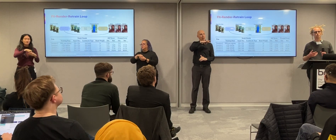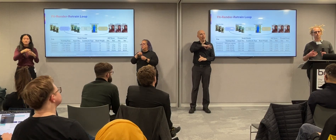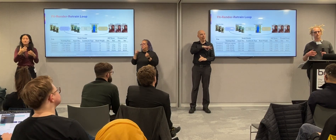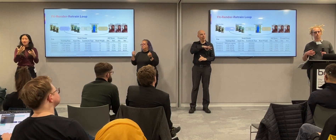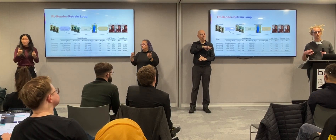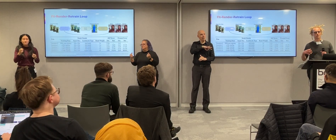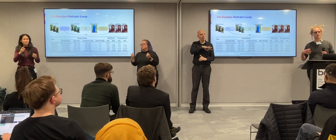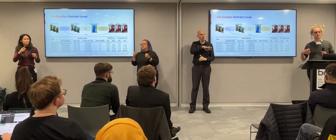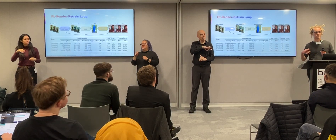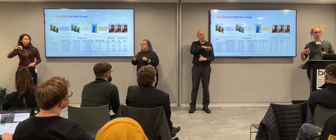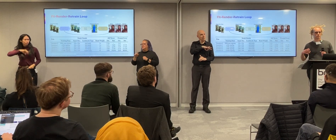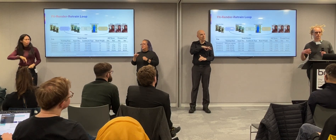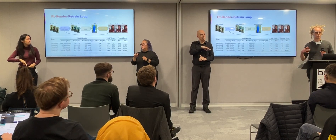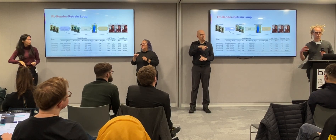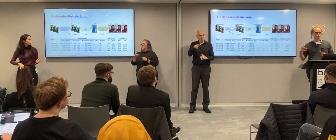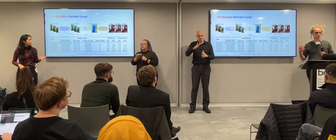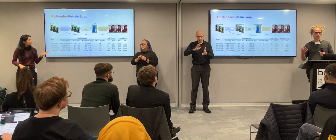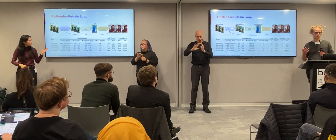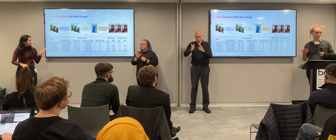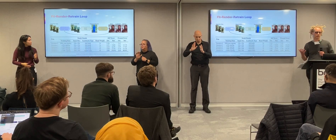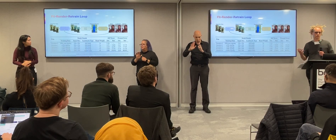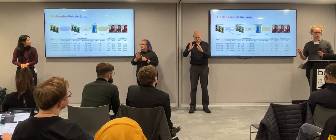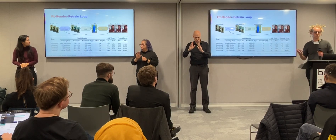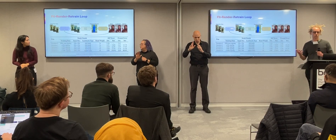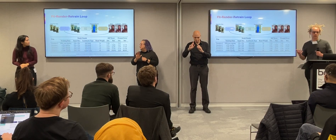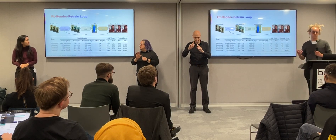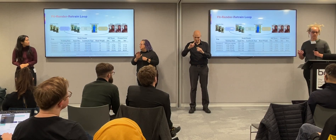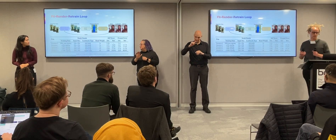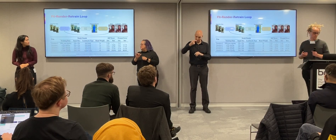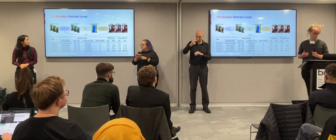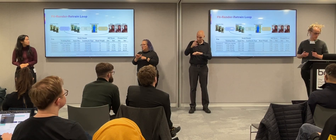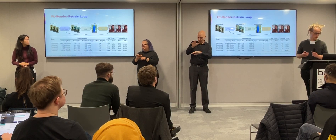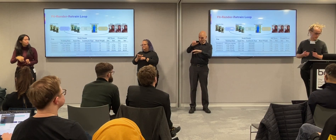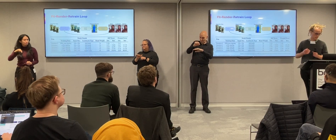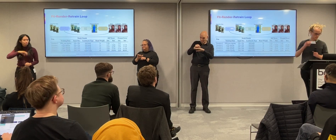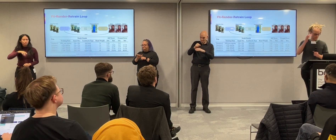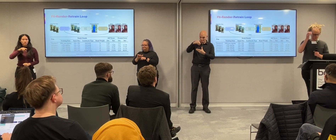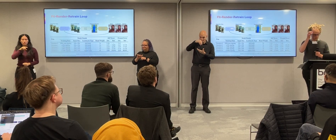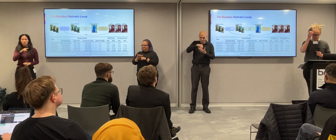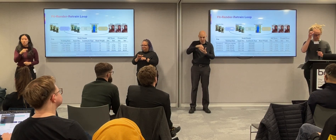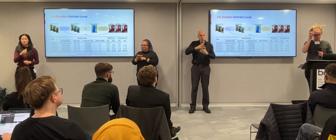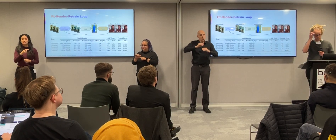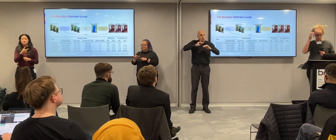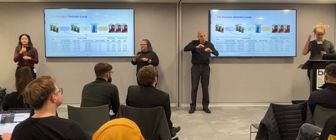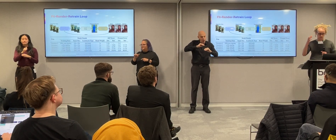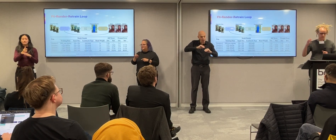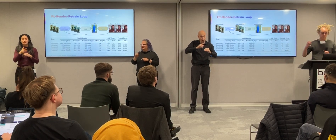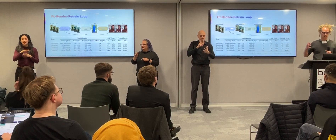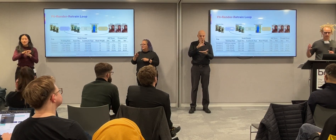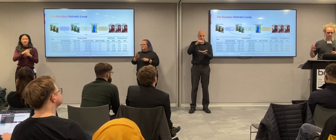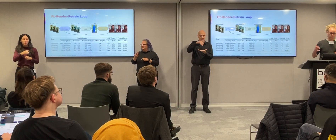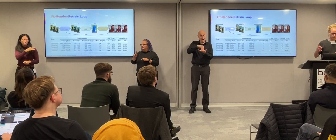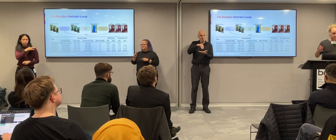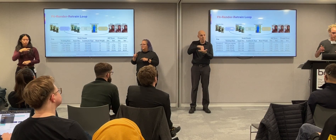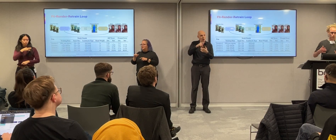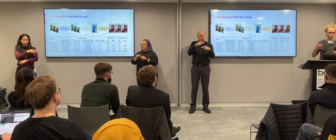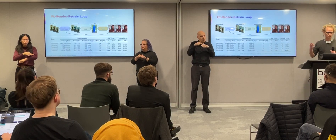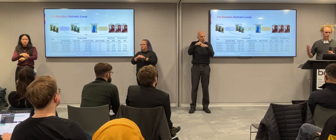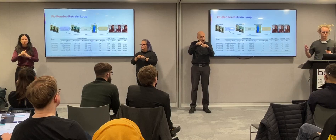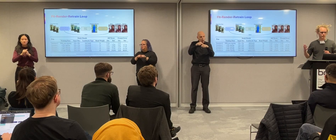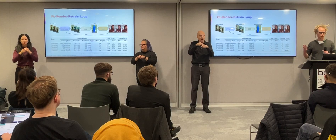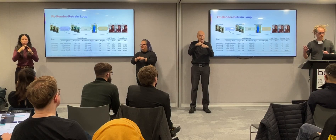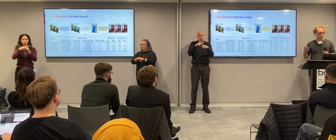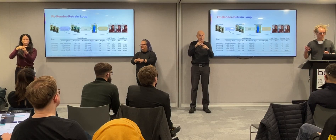data into this into training your landmark trackers. And we're proposing a